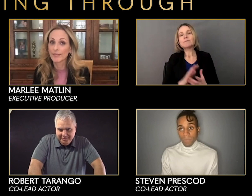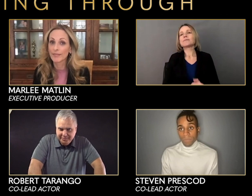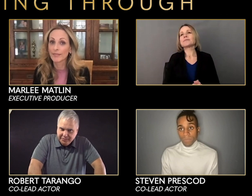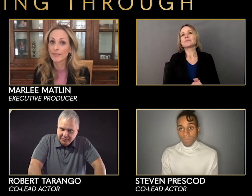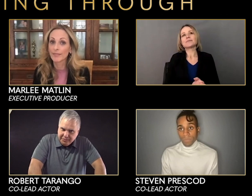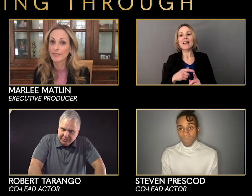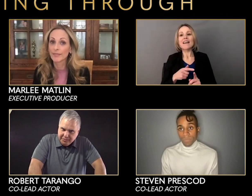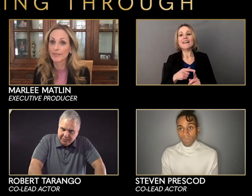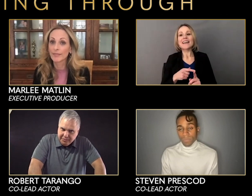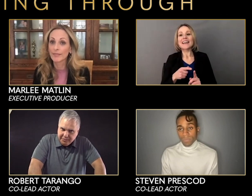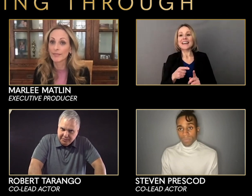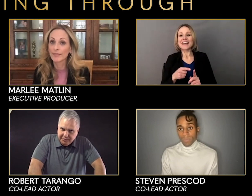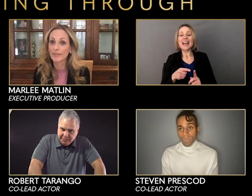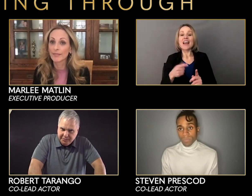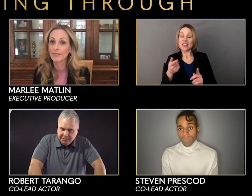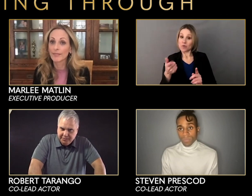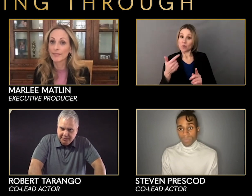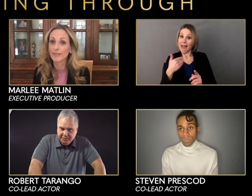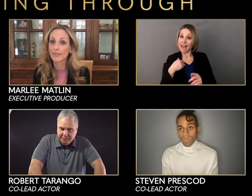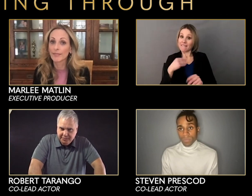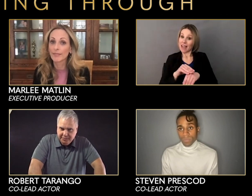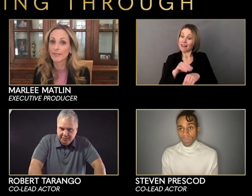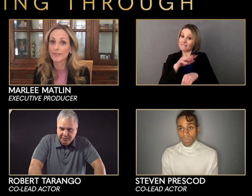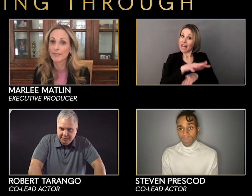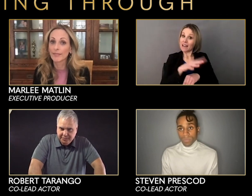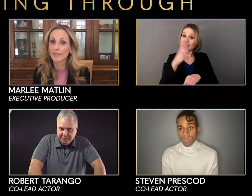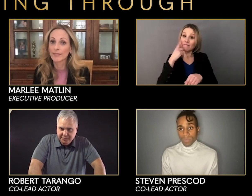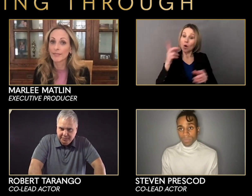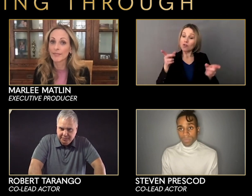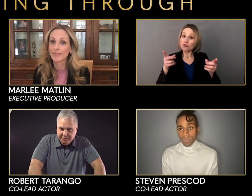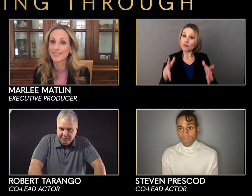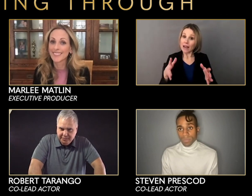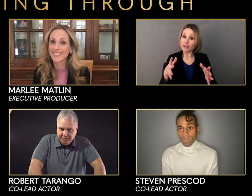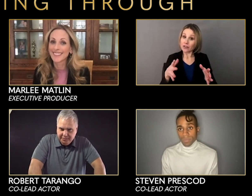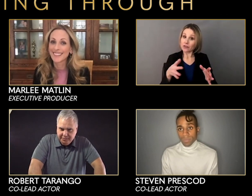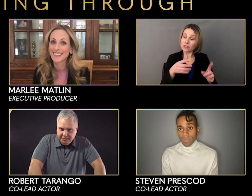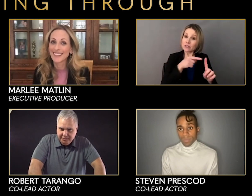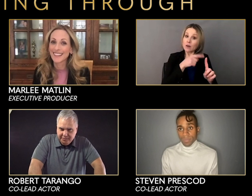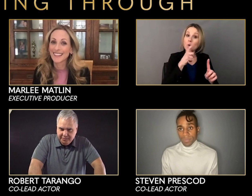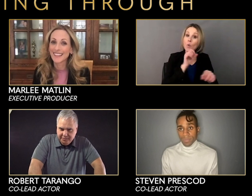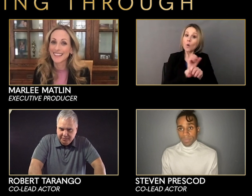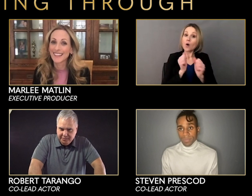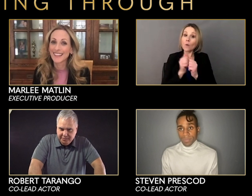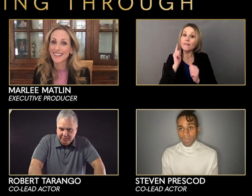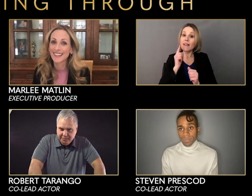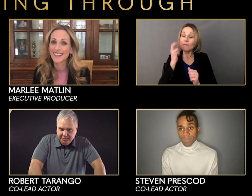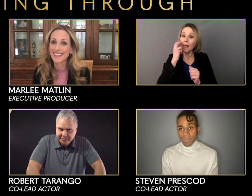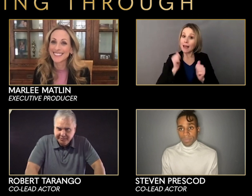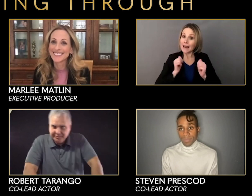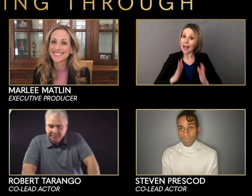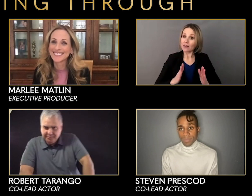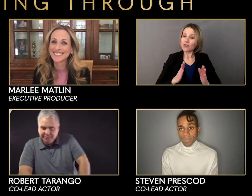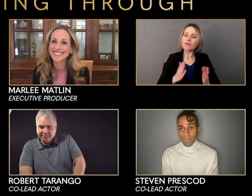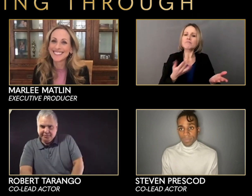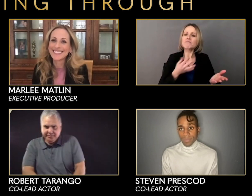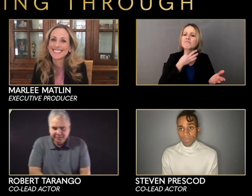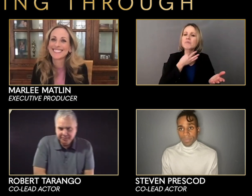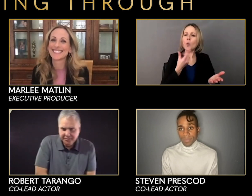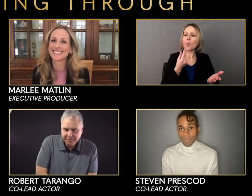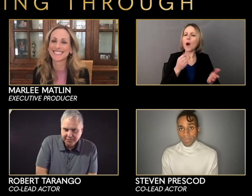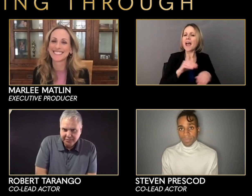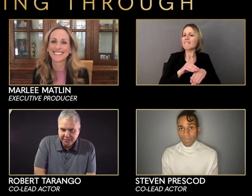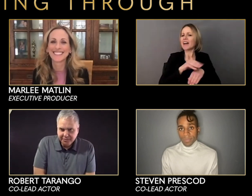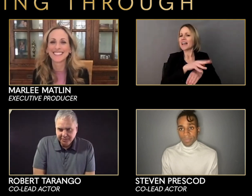is, what advice do you have for directors working with actors who are deafblind?